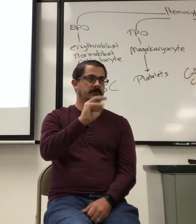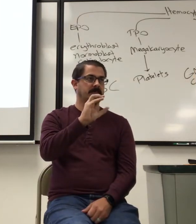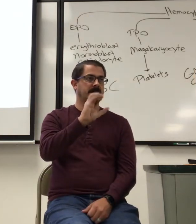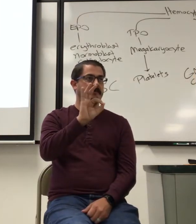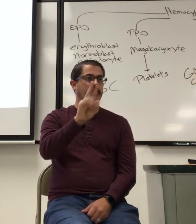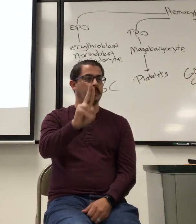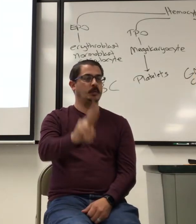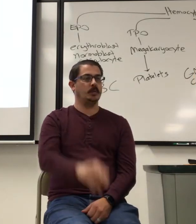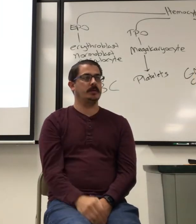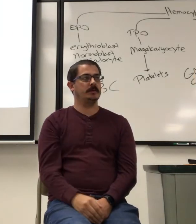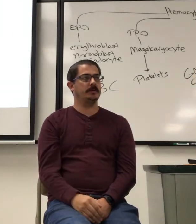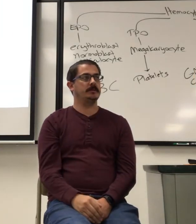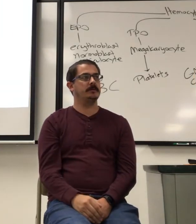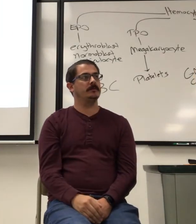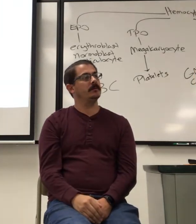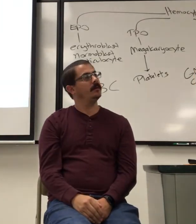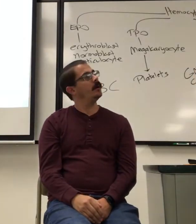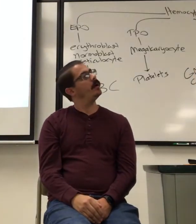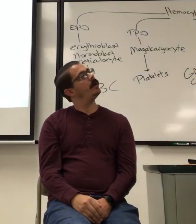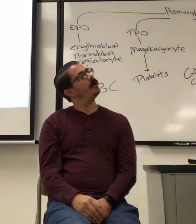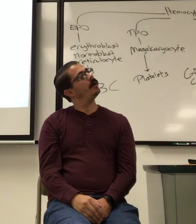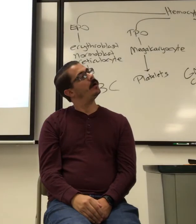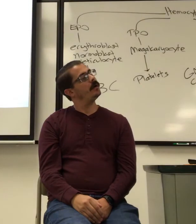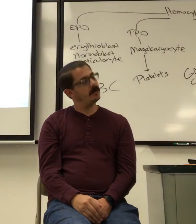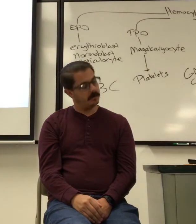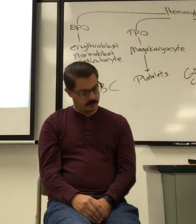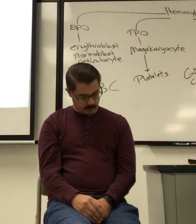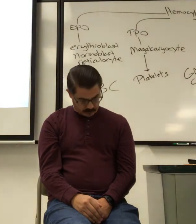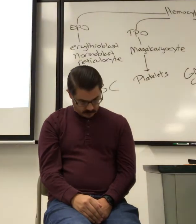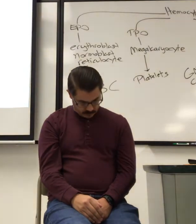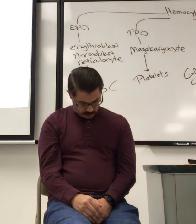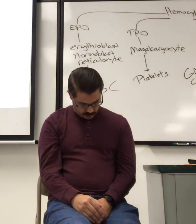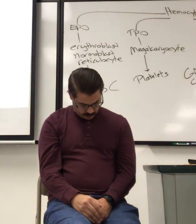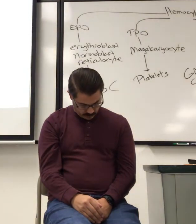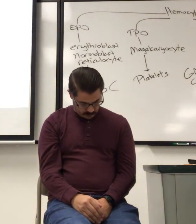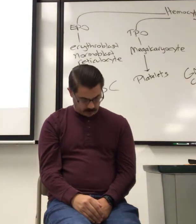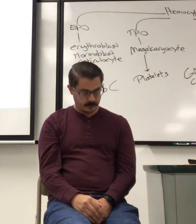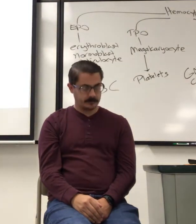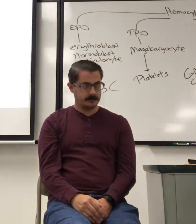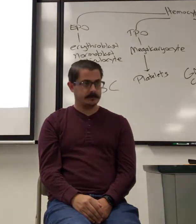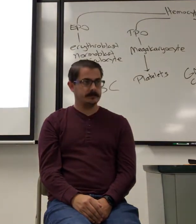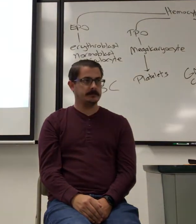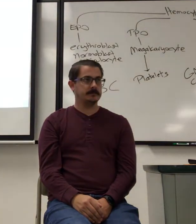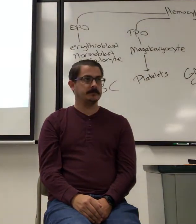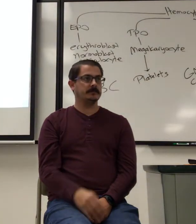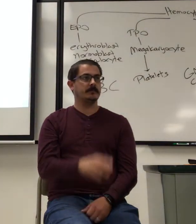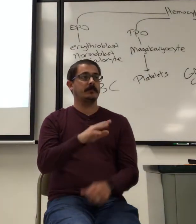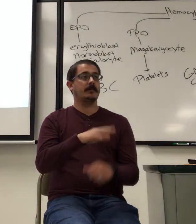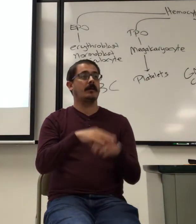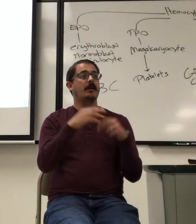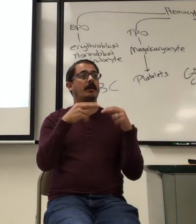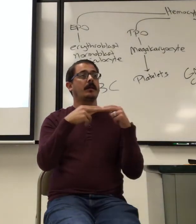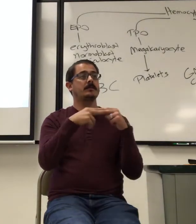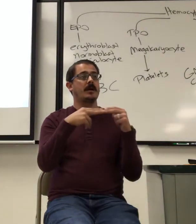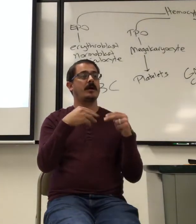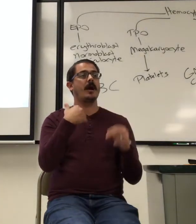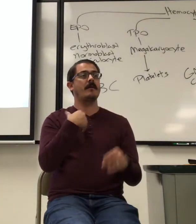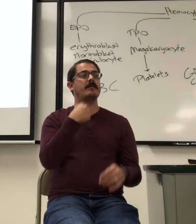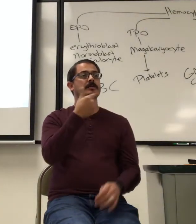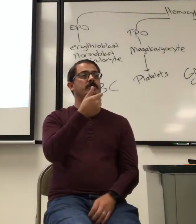CFUs. Okay. Now, on the slide, I have